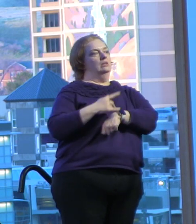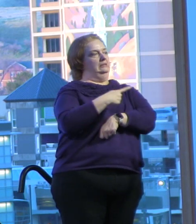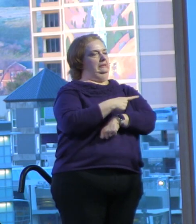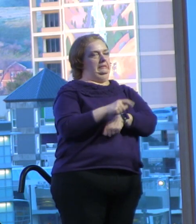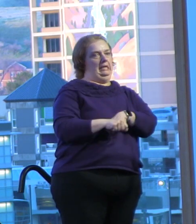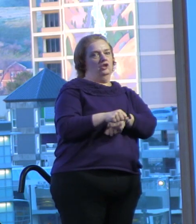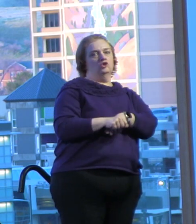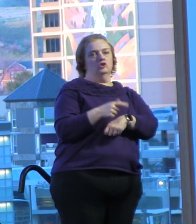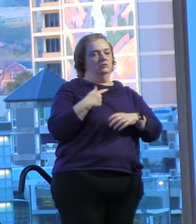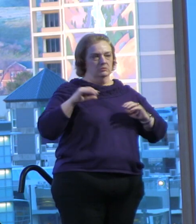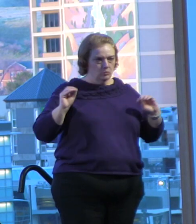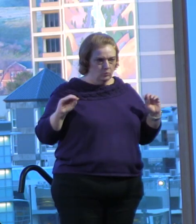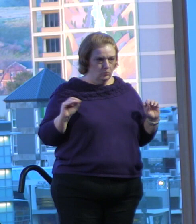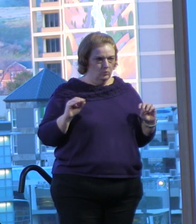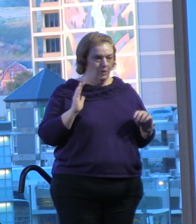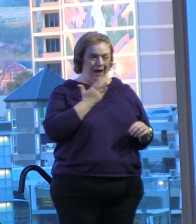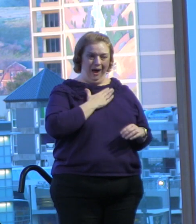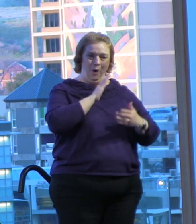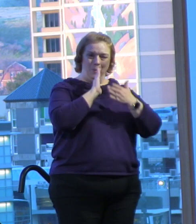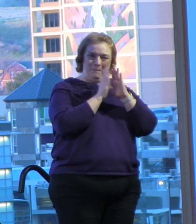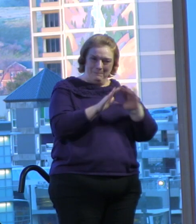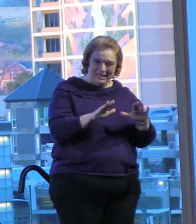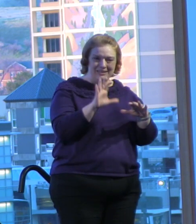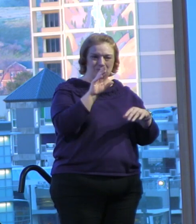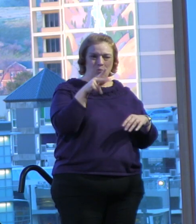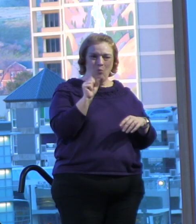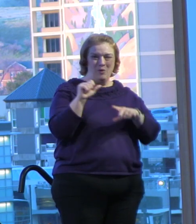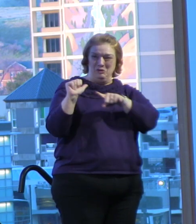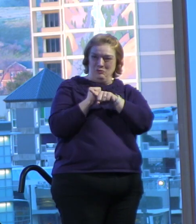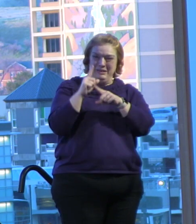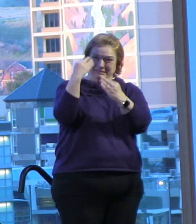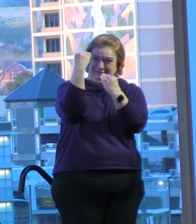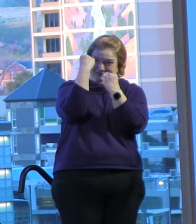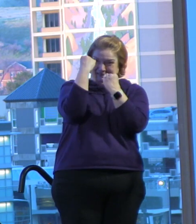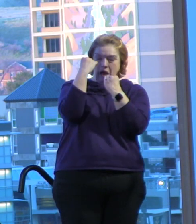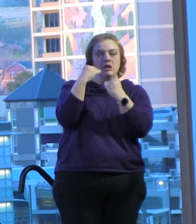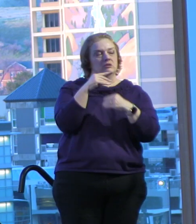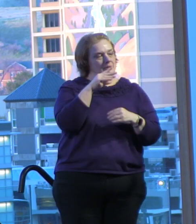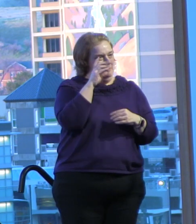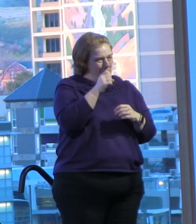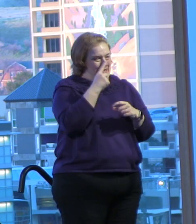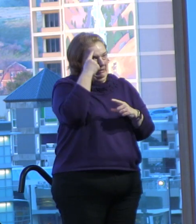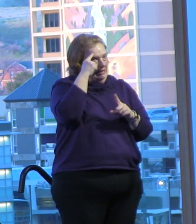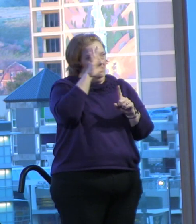happened. Our Peace Corps training taught us to be aware of our surroundings, and I took it for granted.